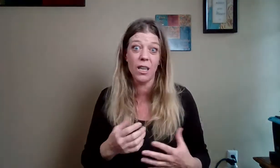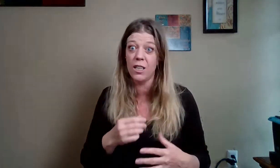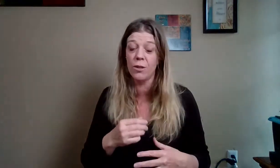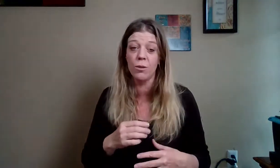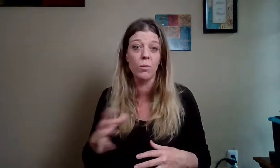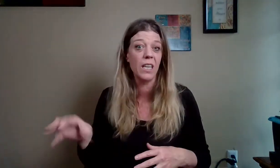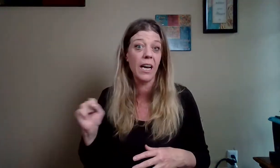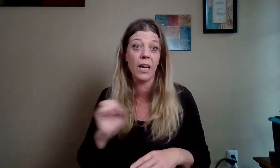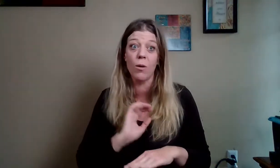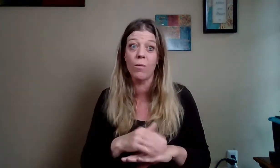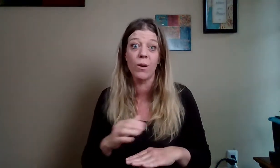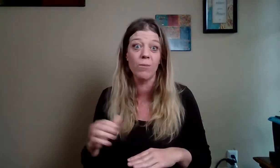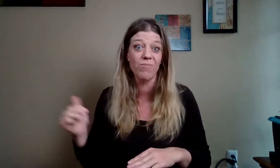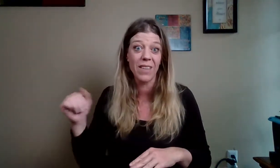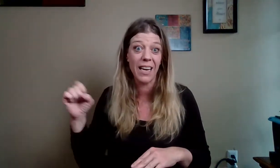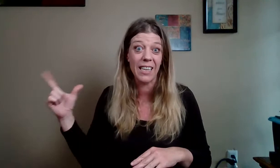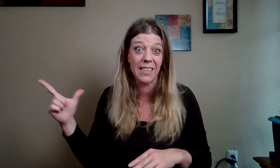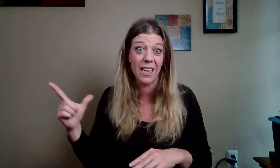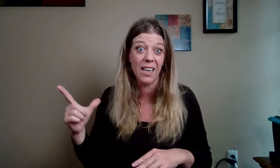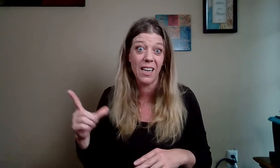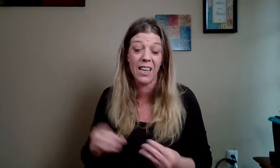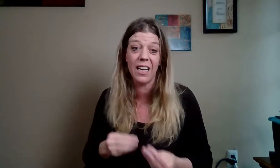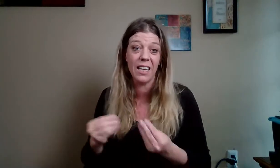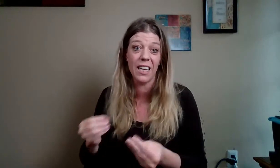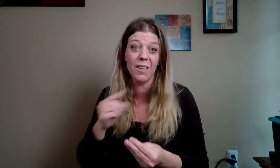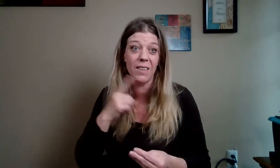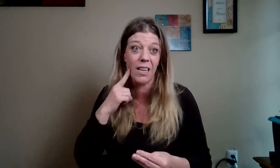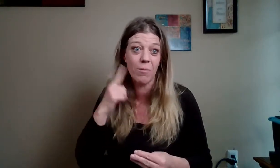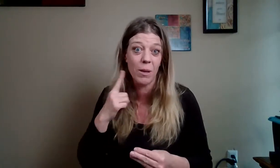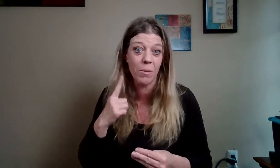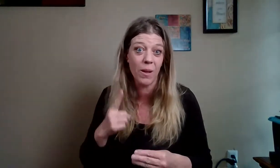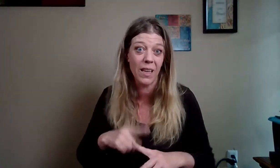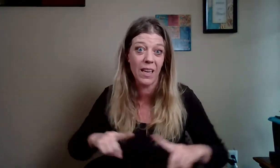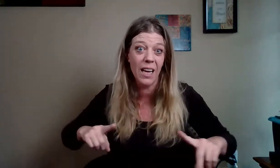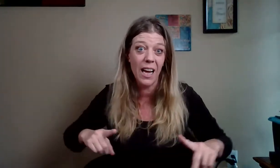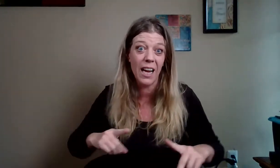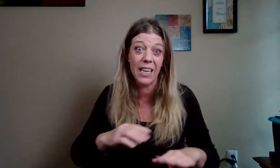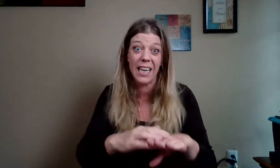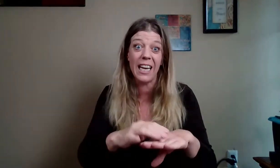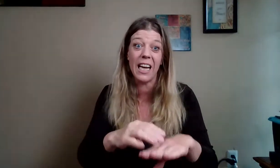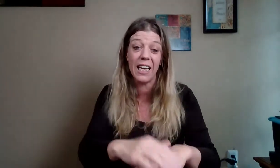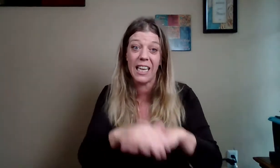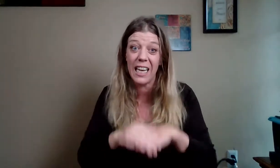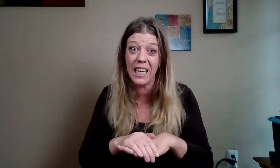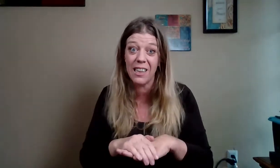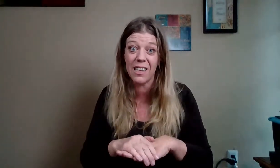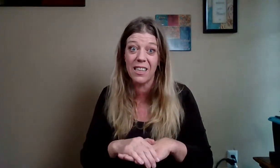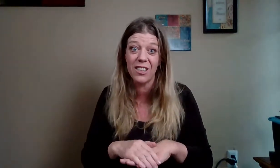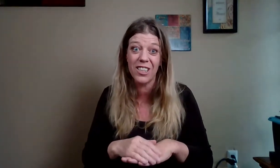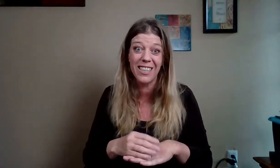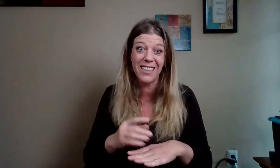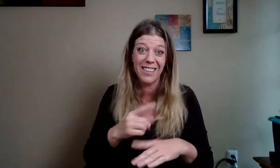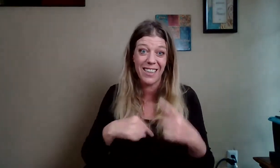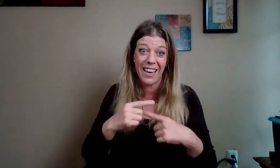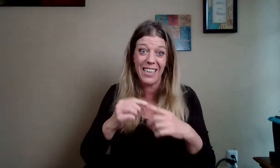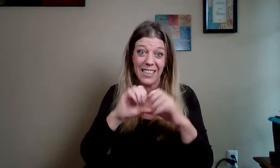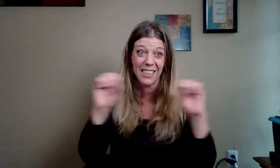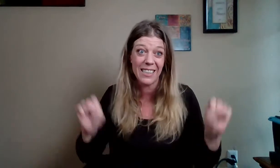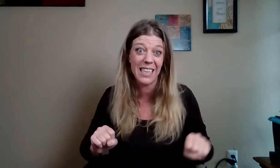intended to take over ASL and give deaf people an English sign